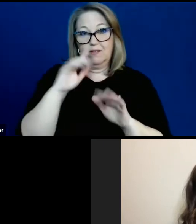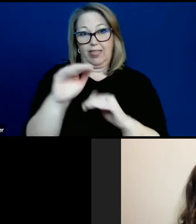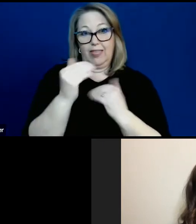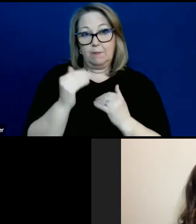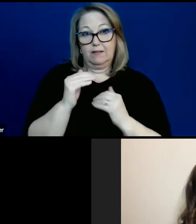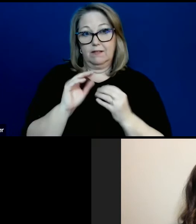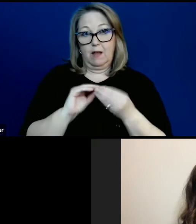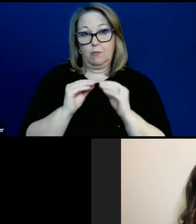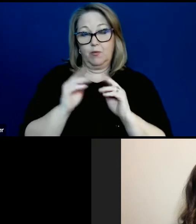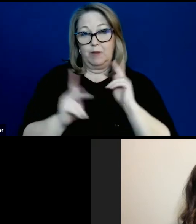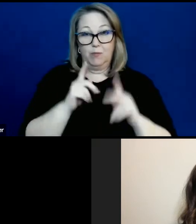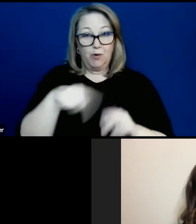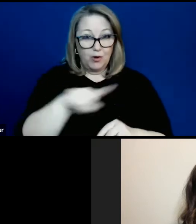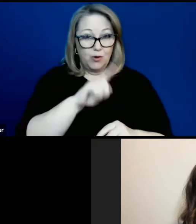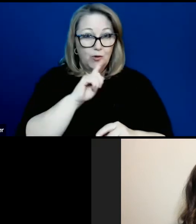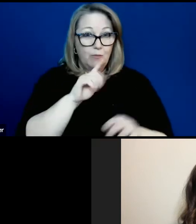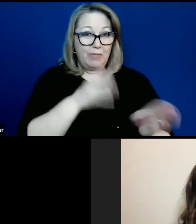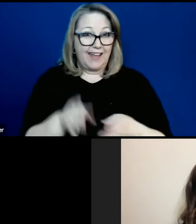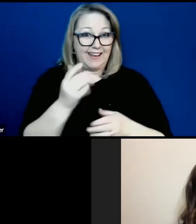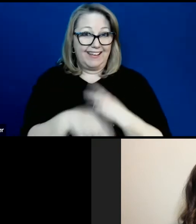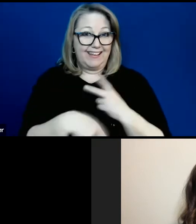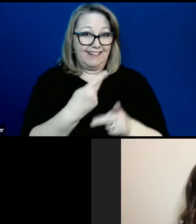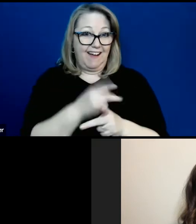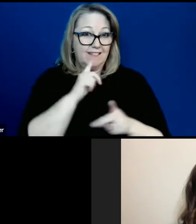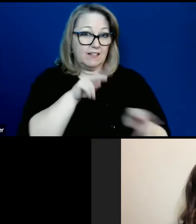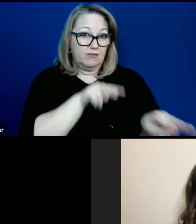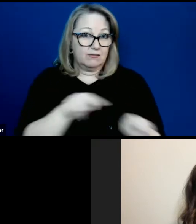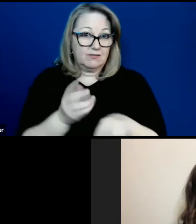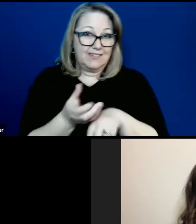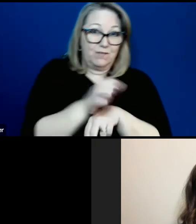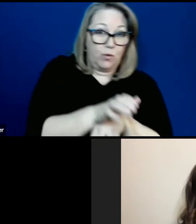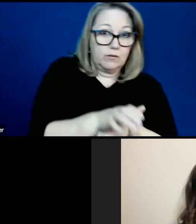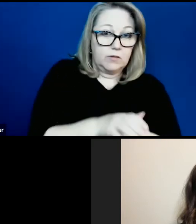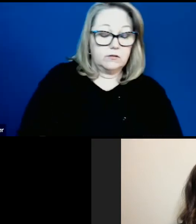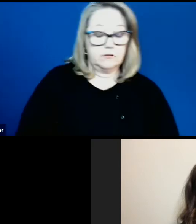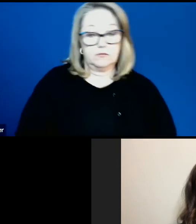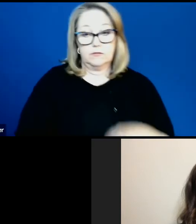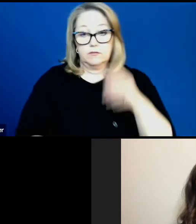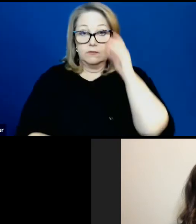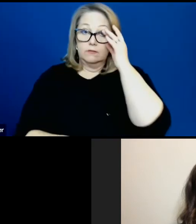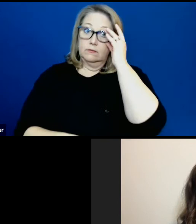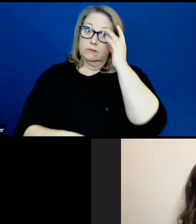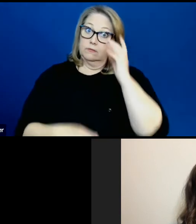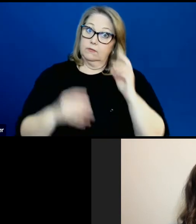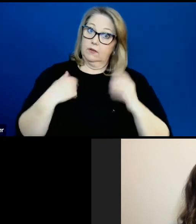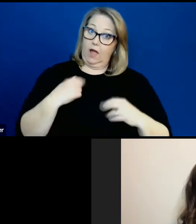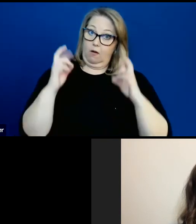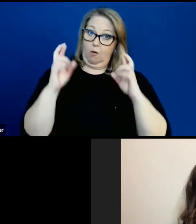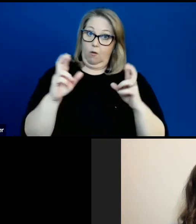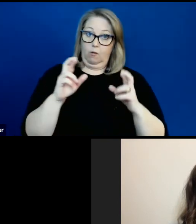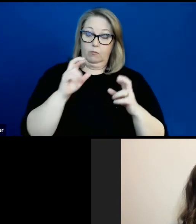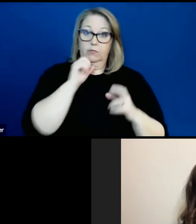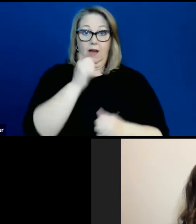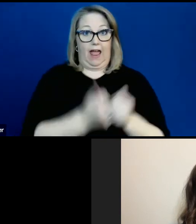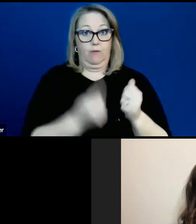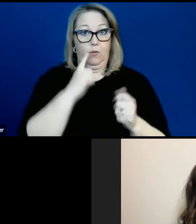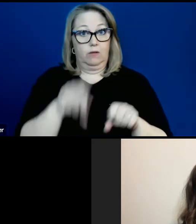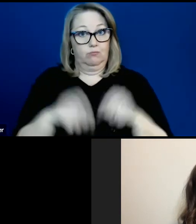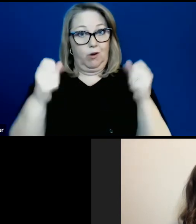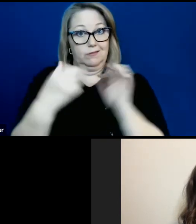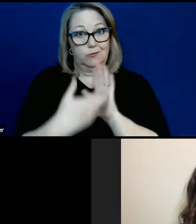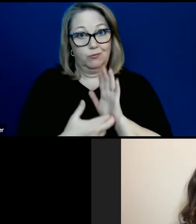place? Well, I'm hopeful that all these limits aren't going to be violated on New Year's Eve. As I said previously, it's up to